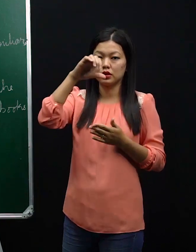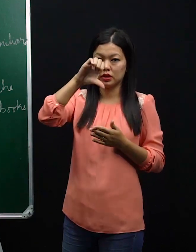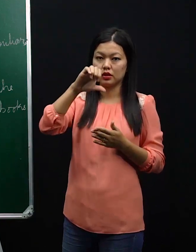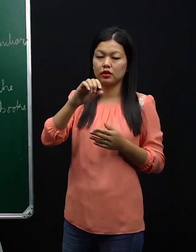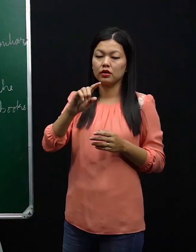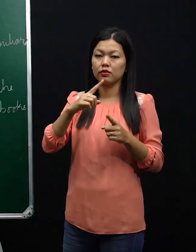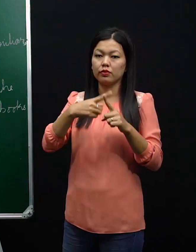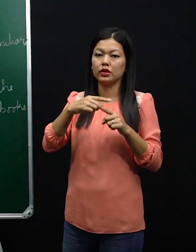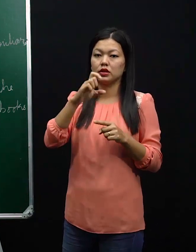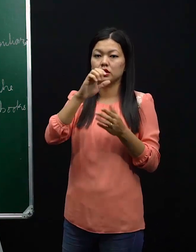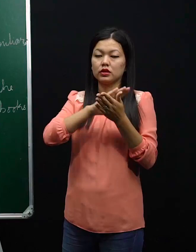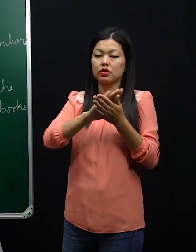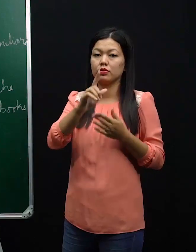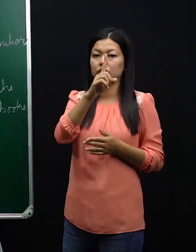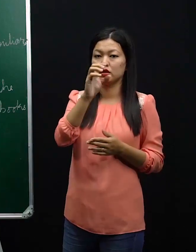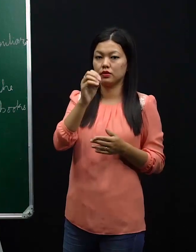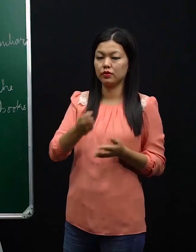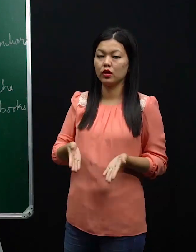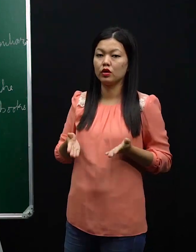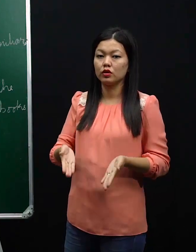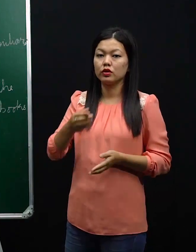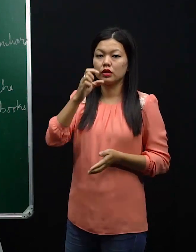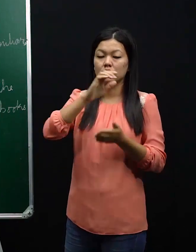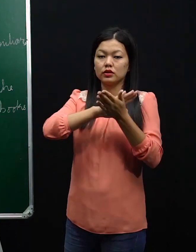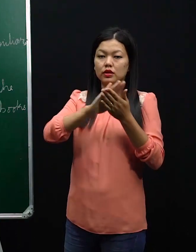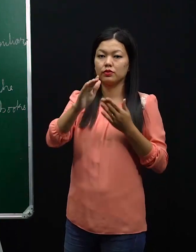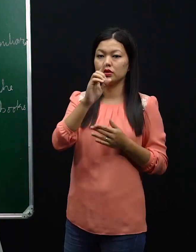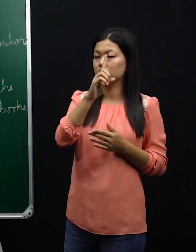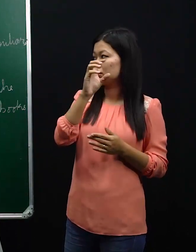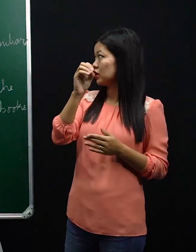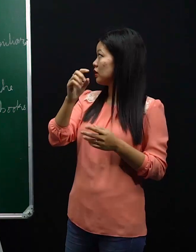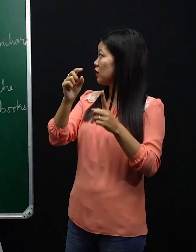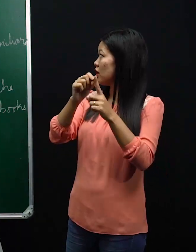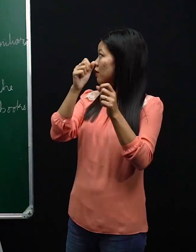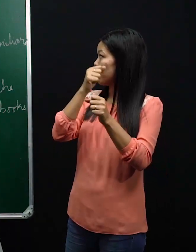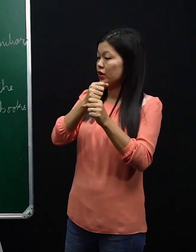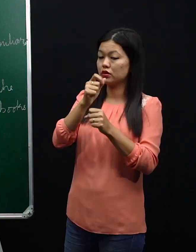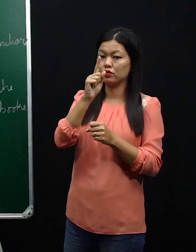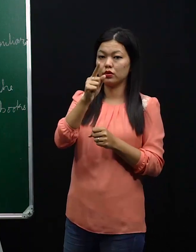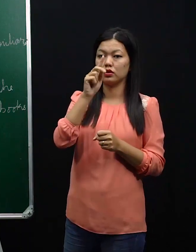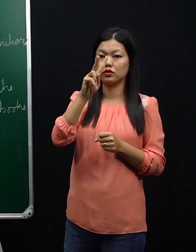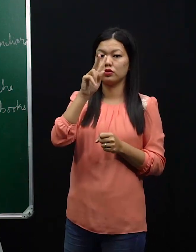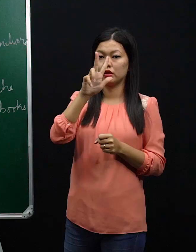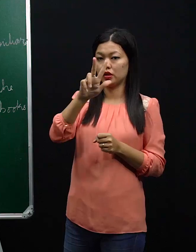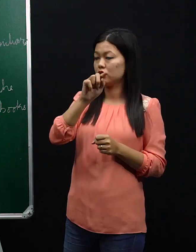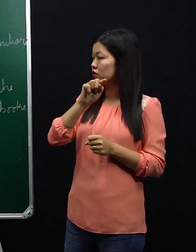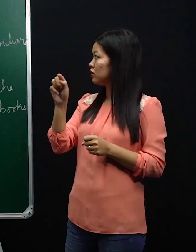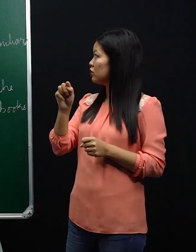10. And for today, our chapter 10, you will find it in page number 128 to 132. I